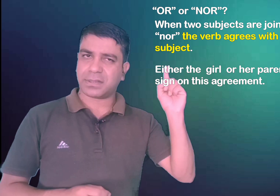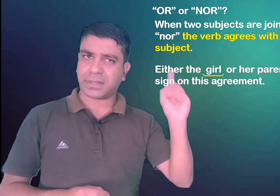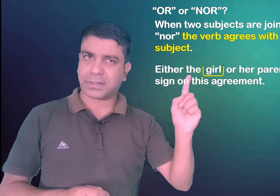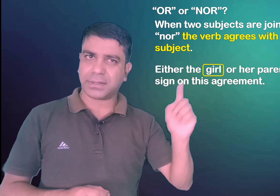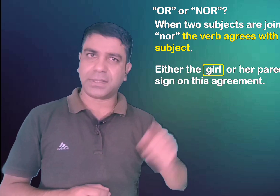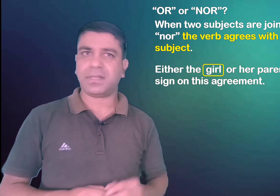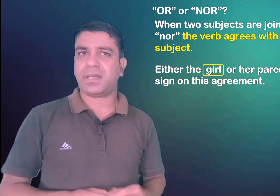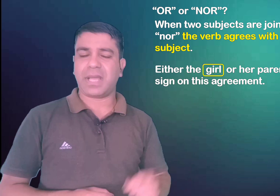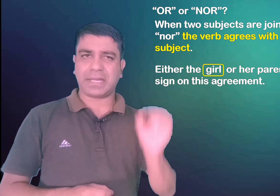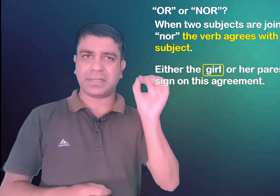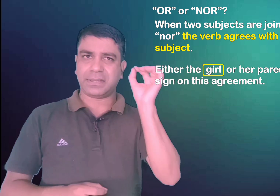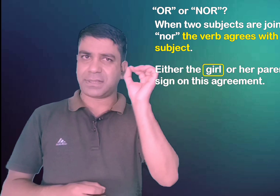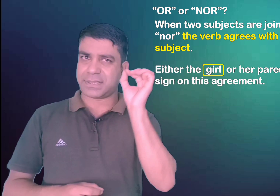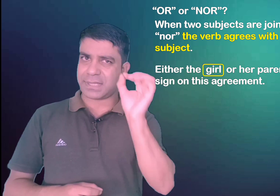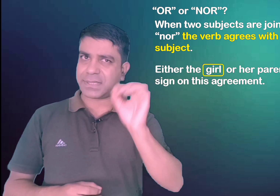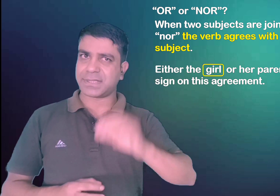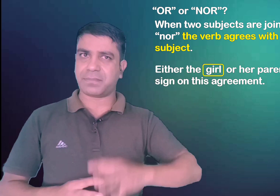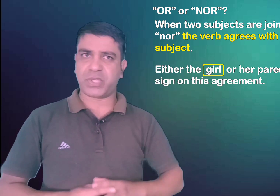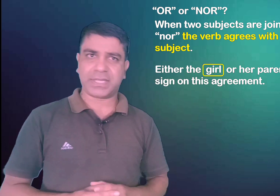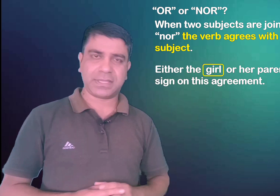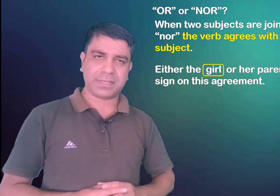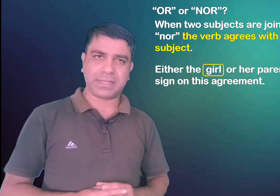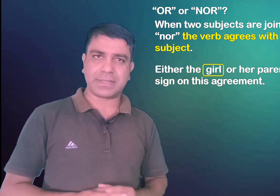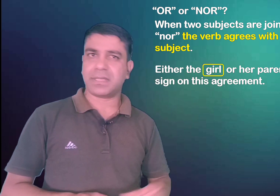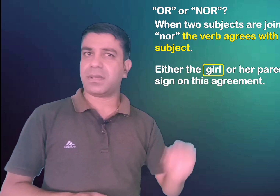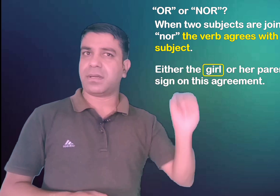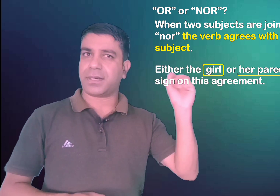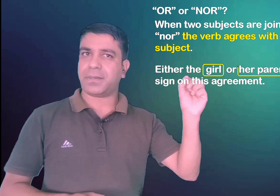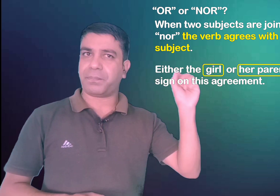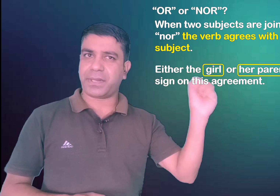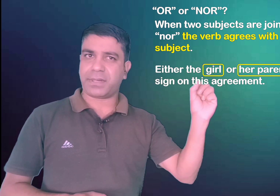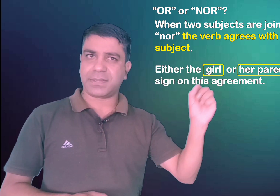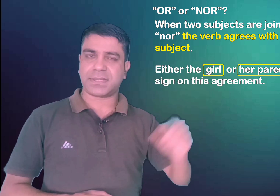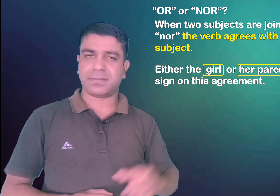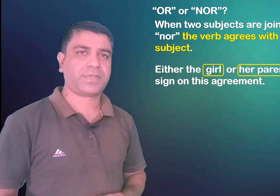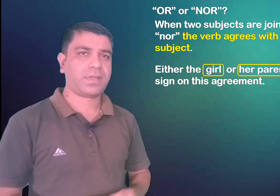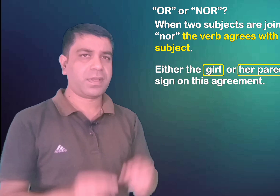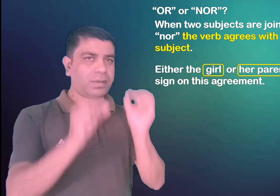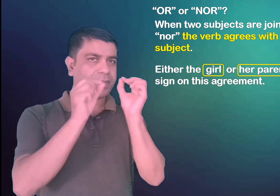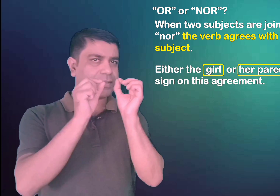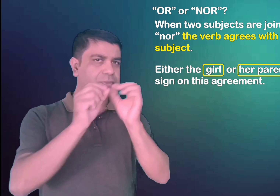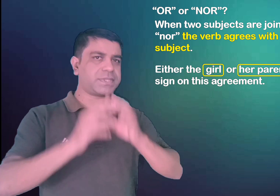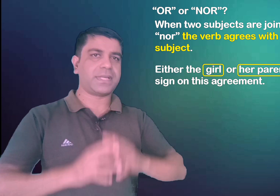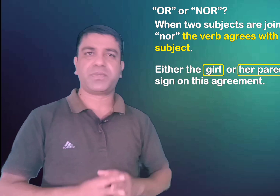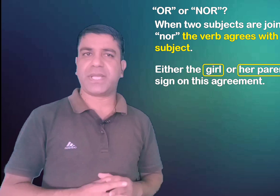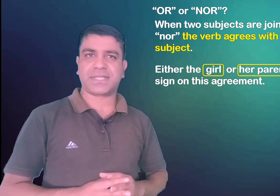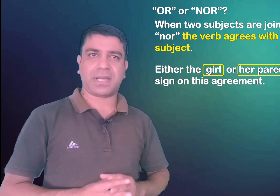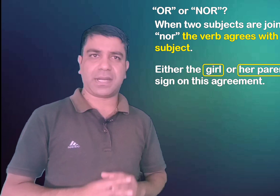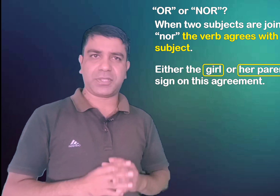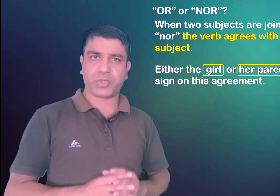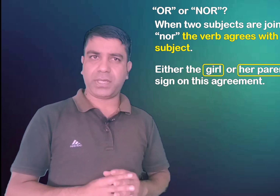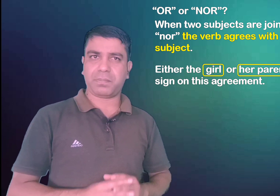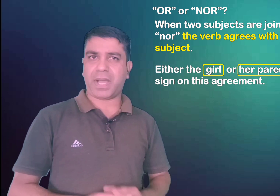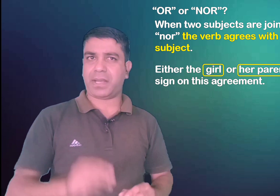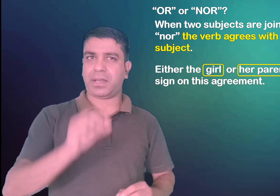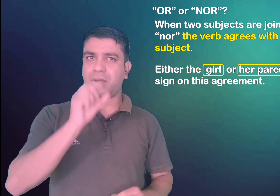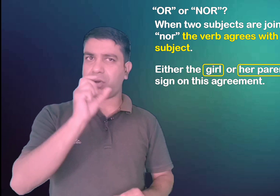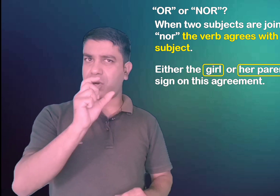the girl and the second subject is her parents. When two subjects are joined by